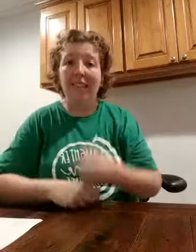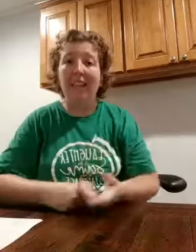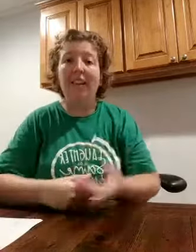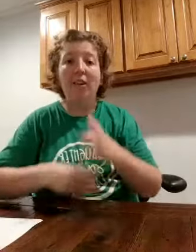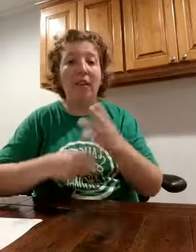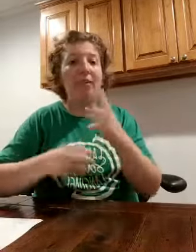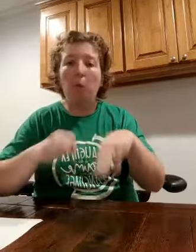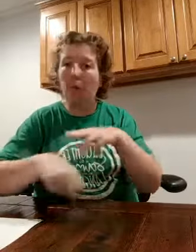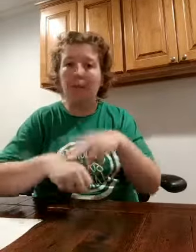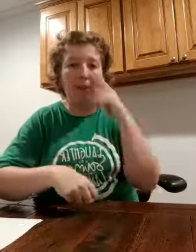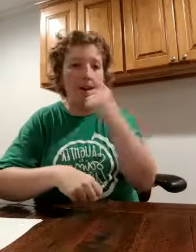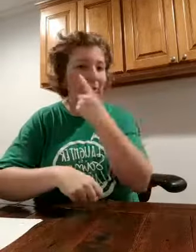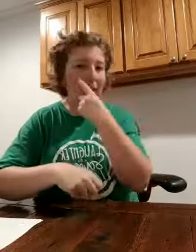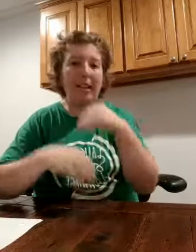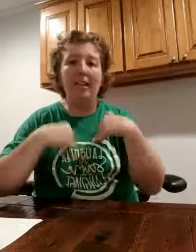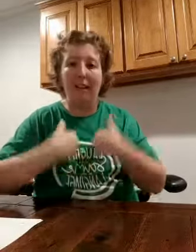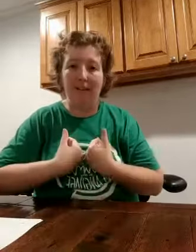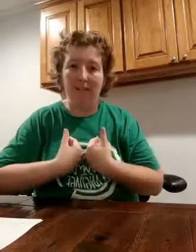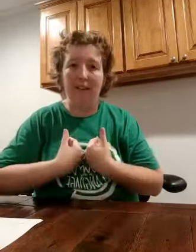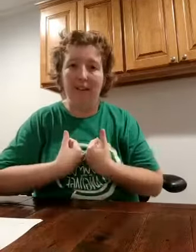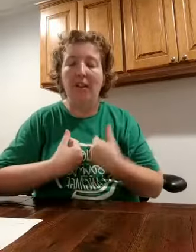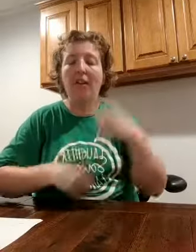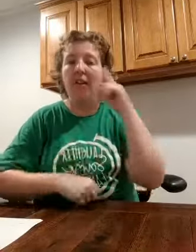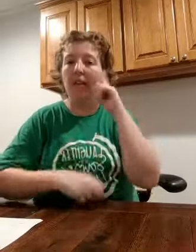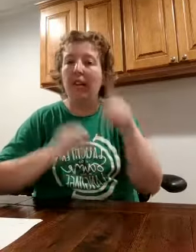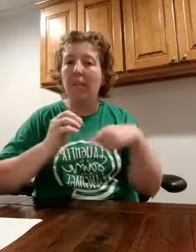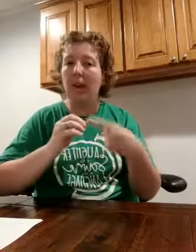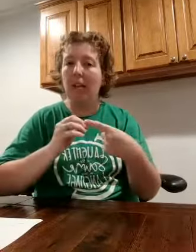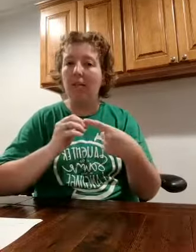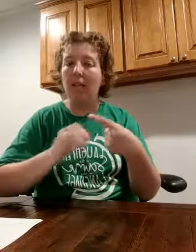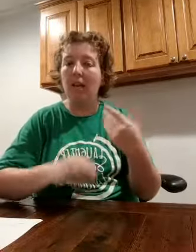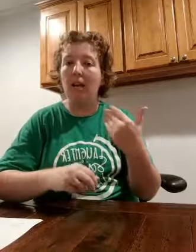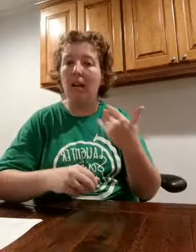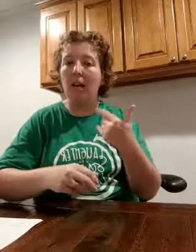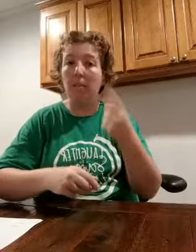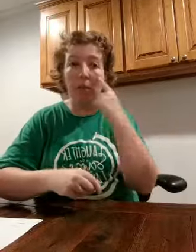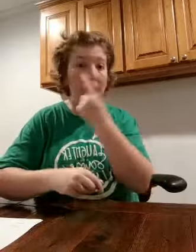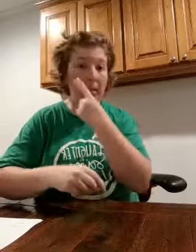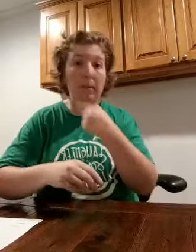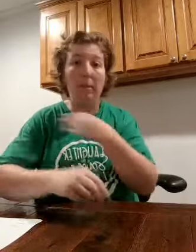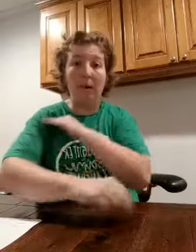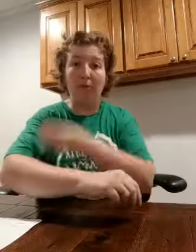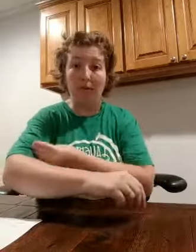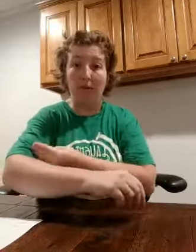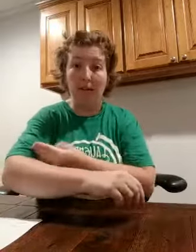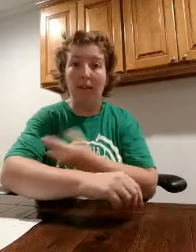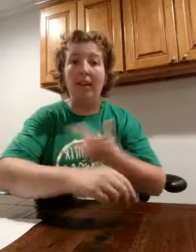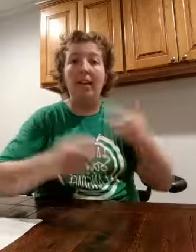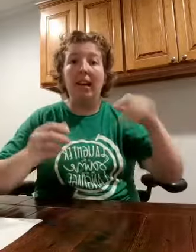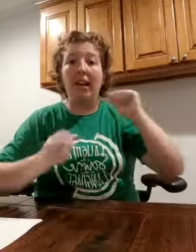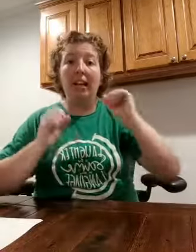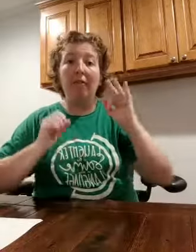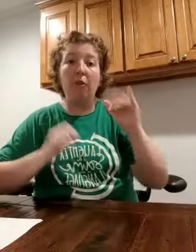then of course their eyes are going to get tired. Think about your eyes being muscles, and if you